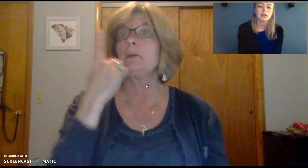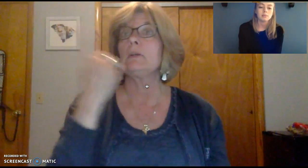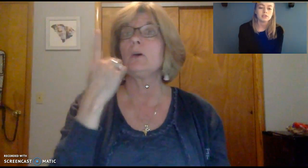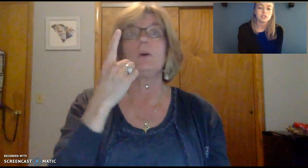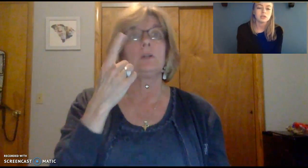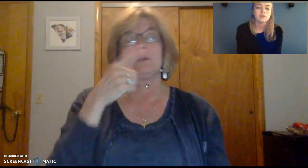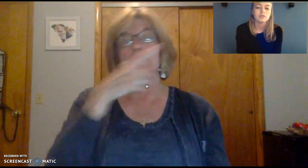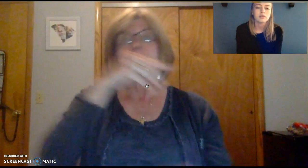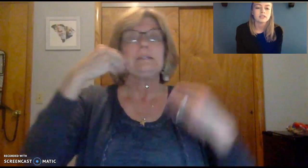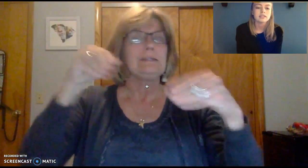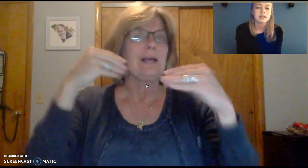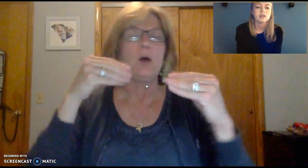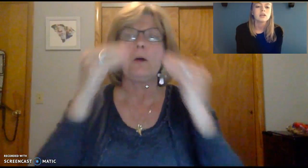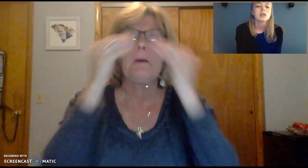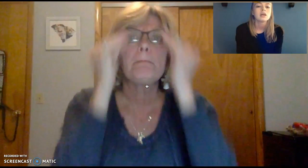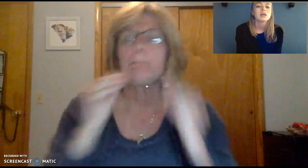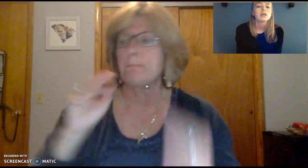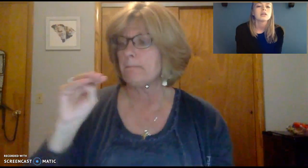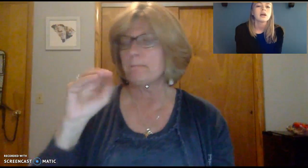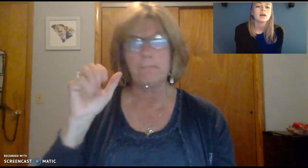They make commission off of every sale.